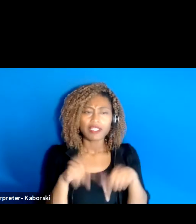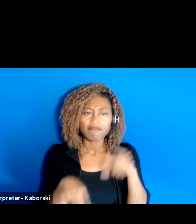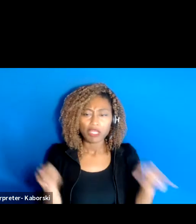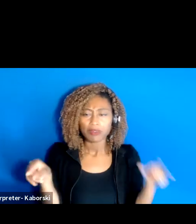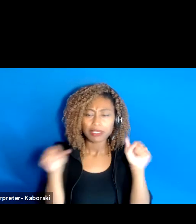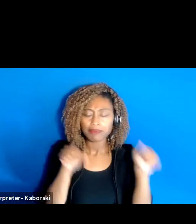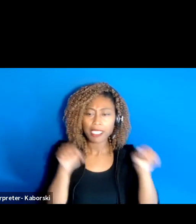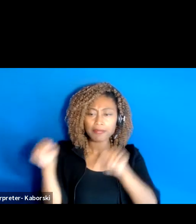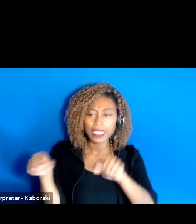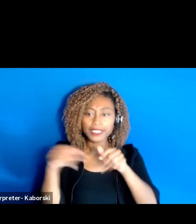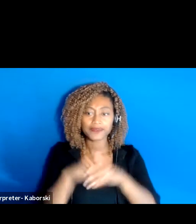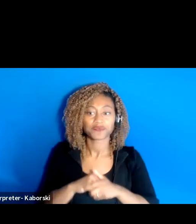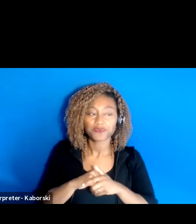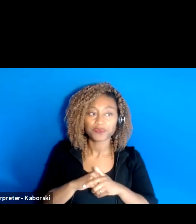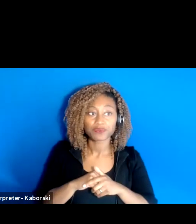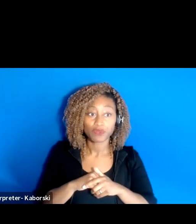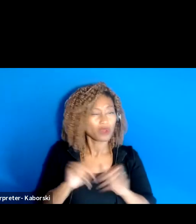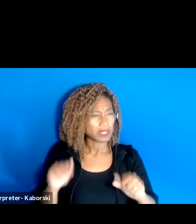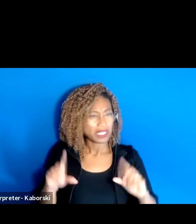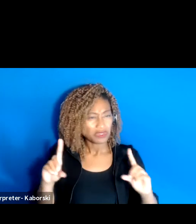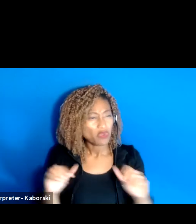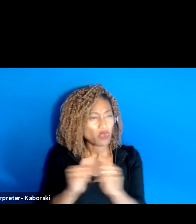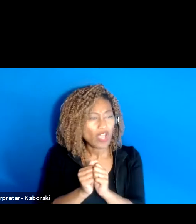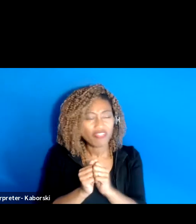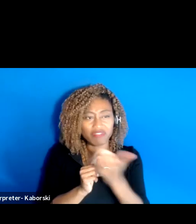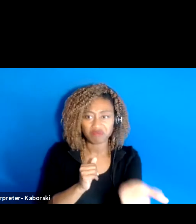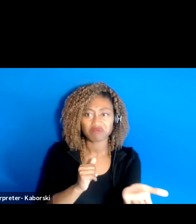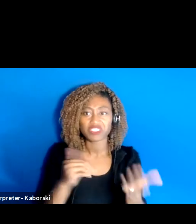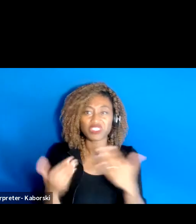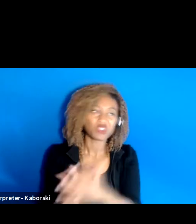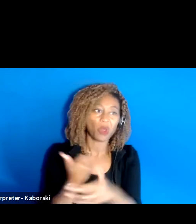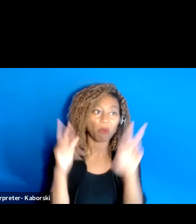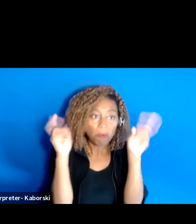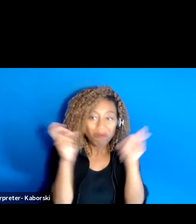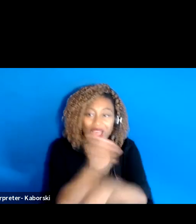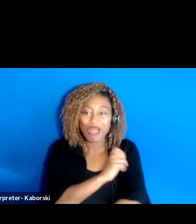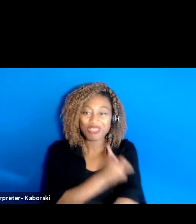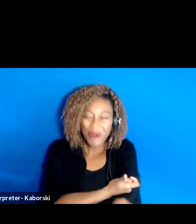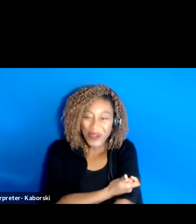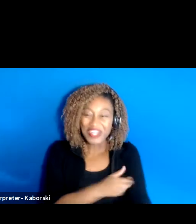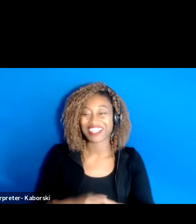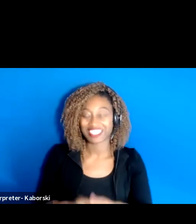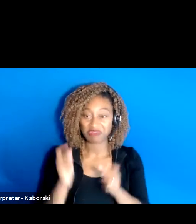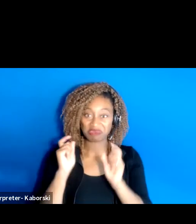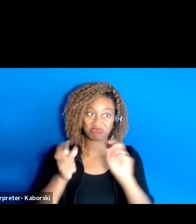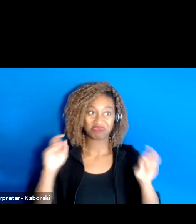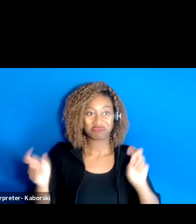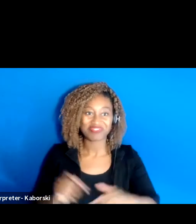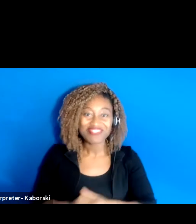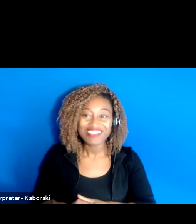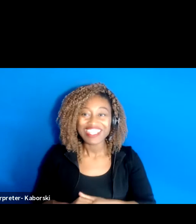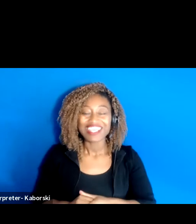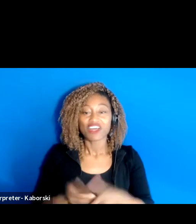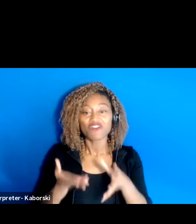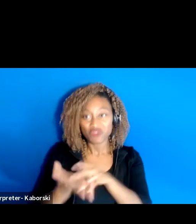possibilities of what you can do with the new authorities that have been given to us